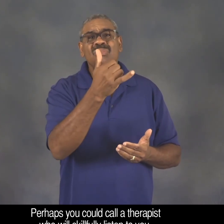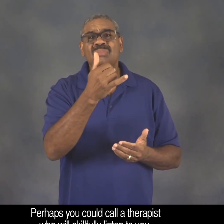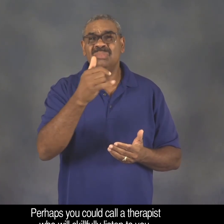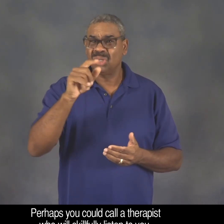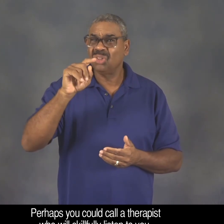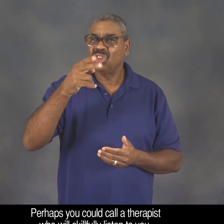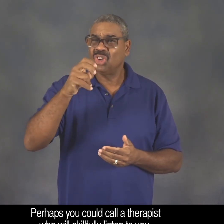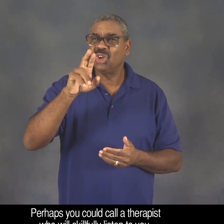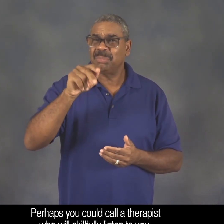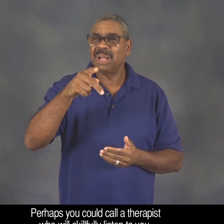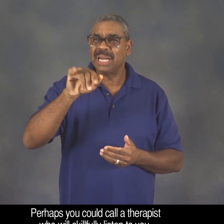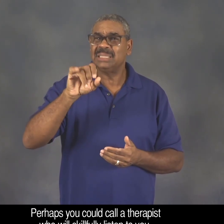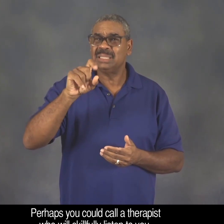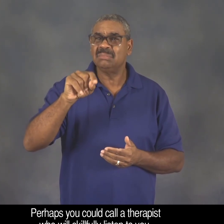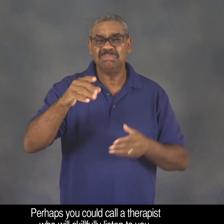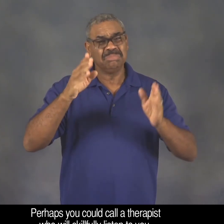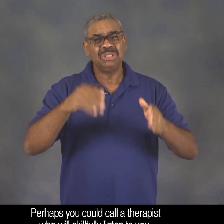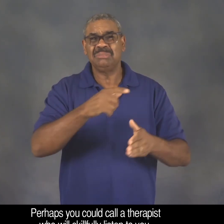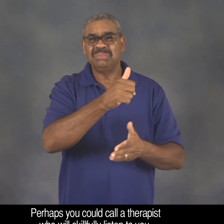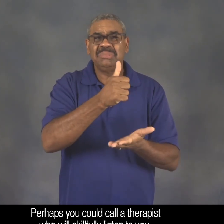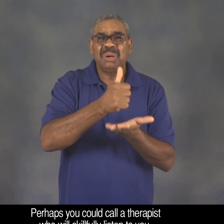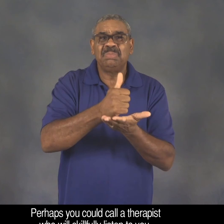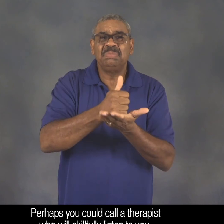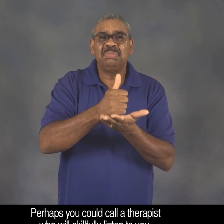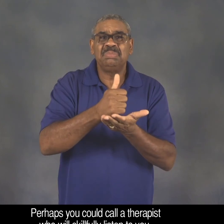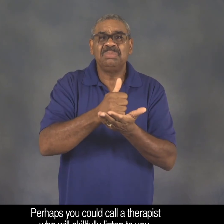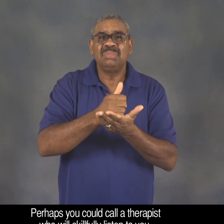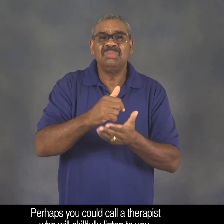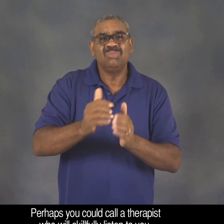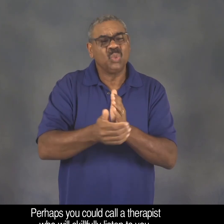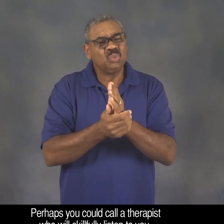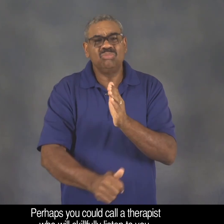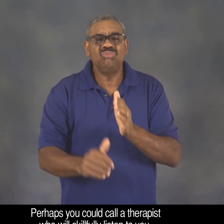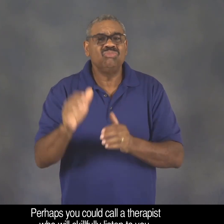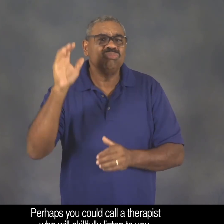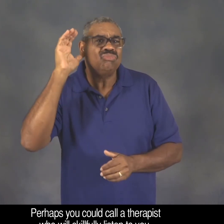Perhaps you could call a therapist who will skillfully listen to you